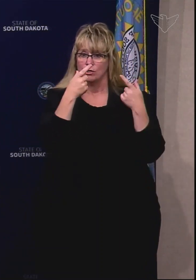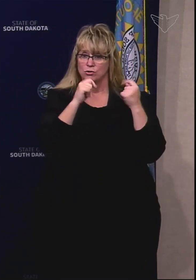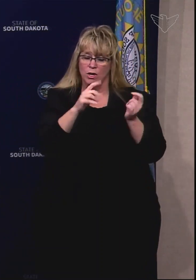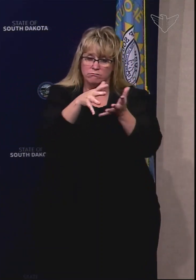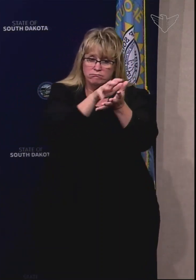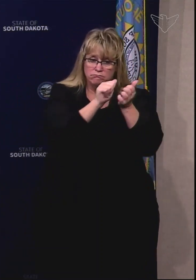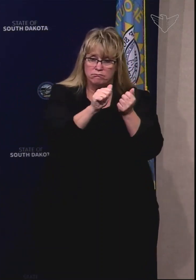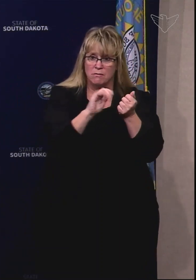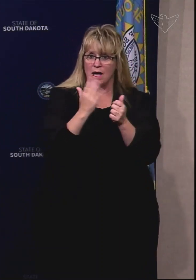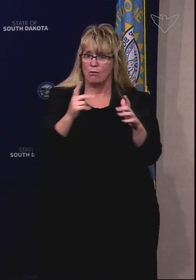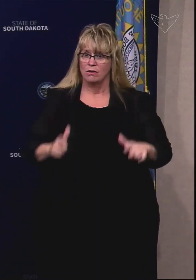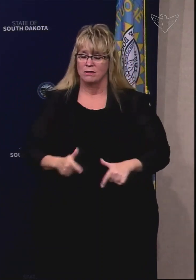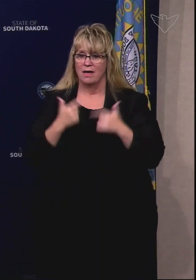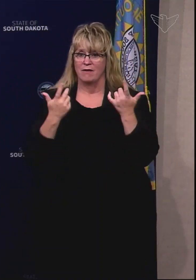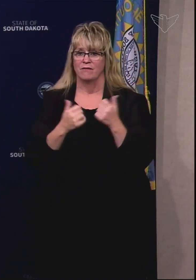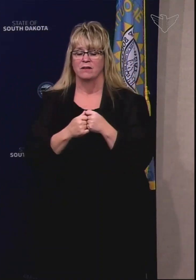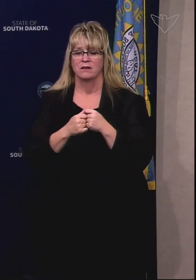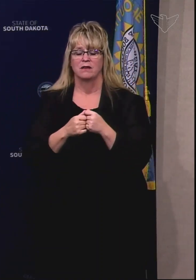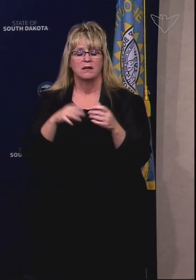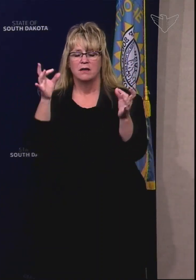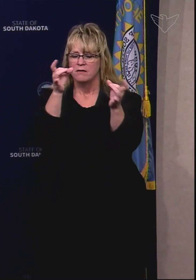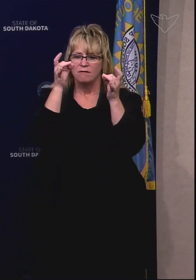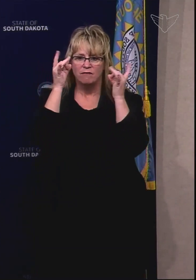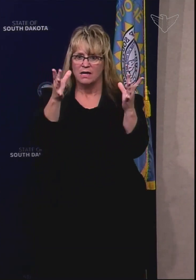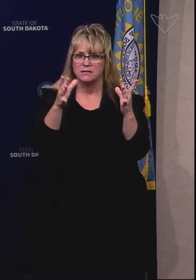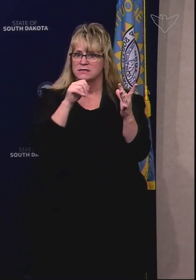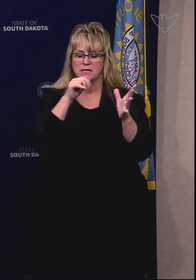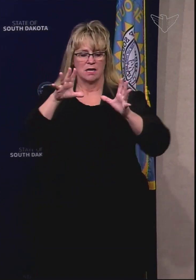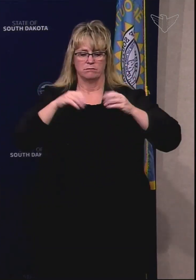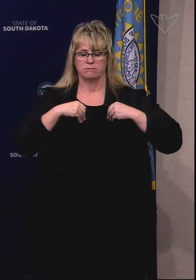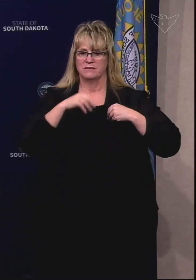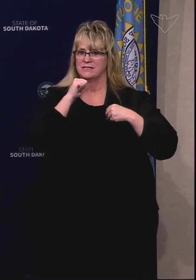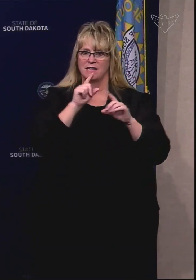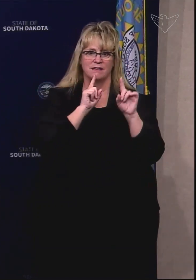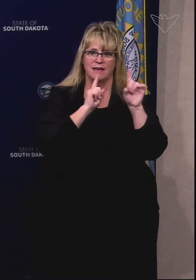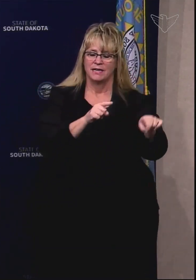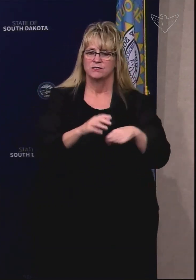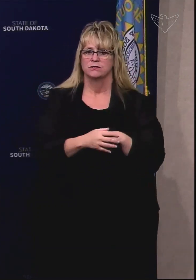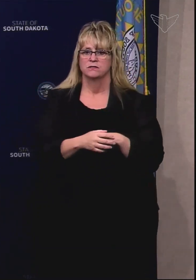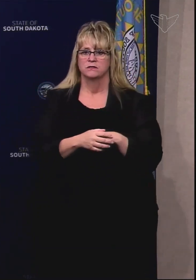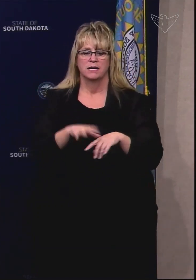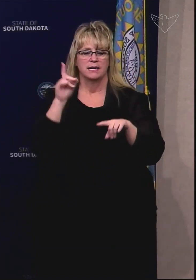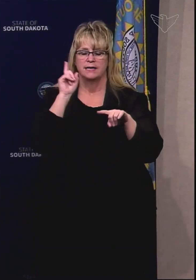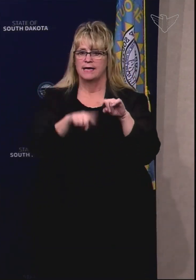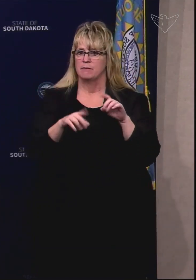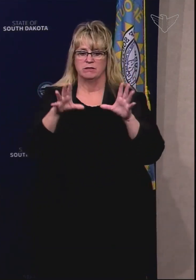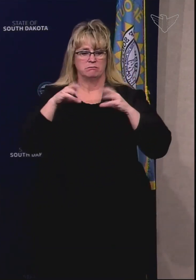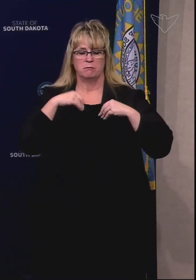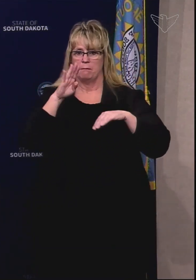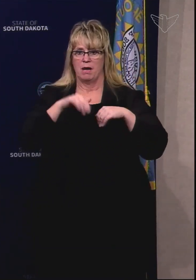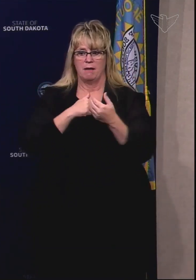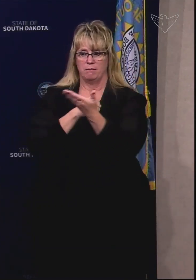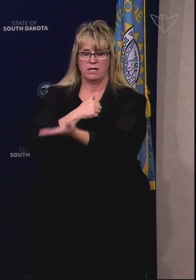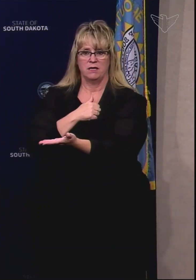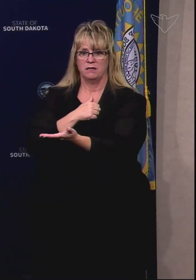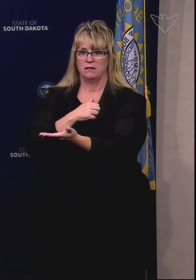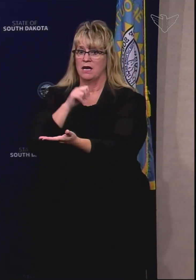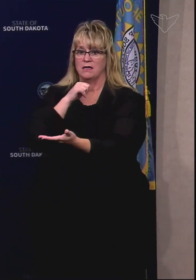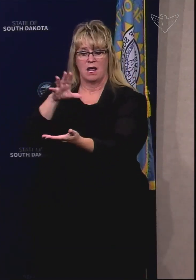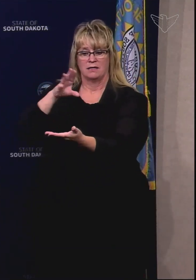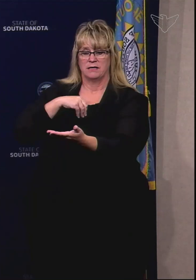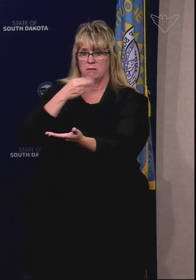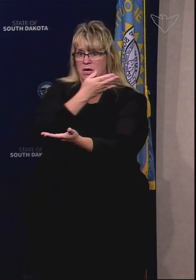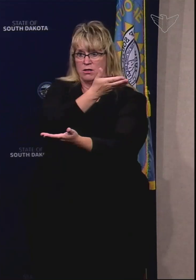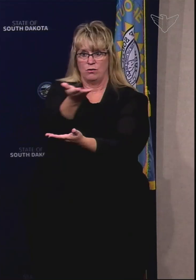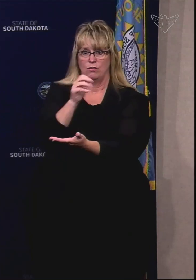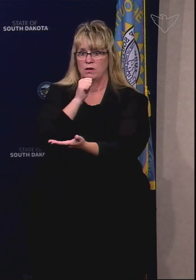our way of life. Violence is never the answer. Violence will not be tolerated by me, and it should not be